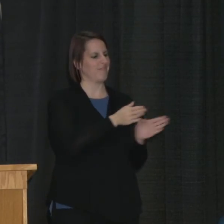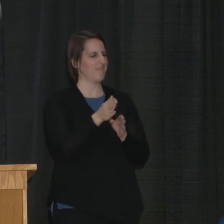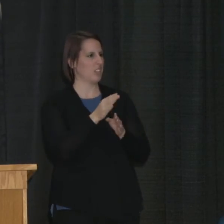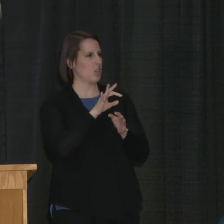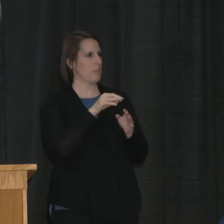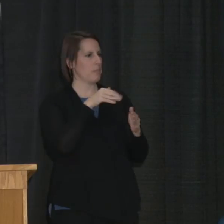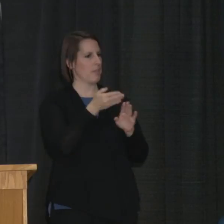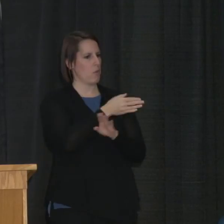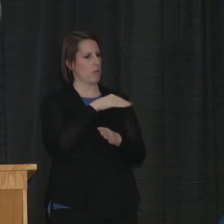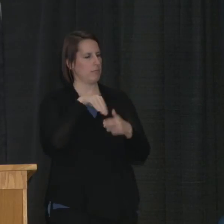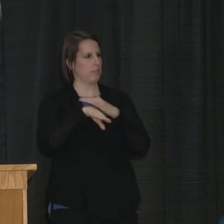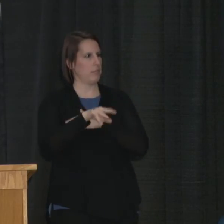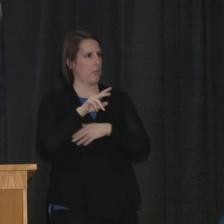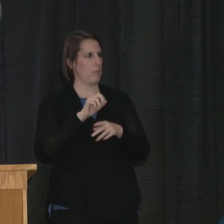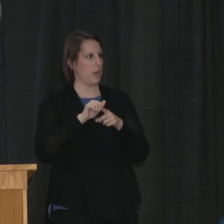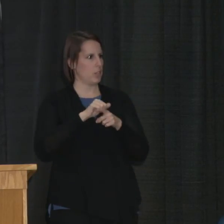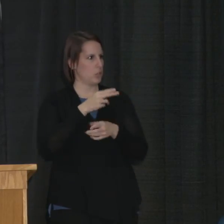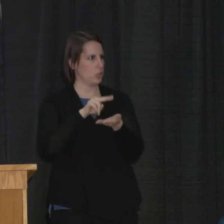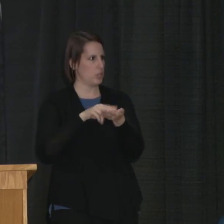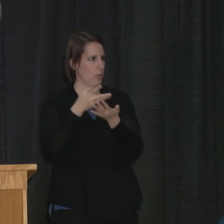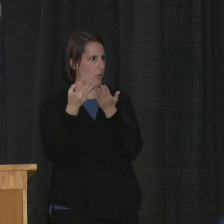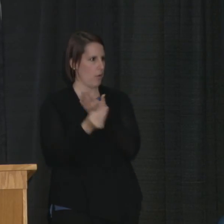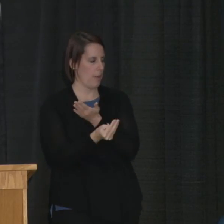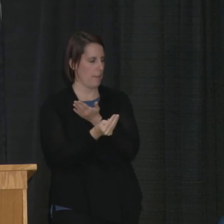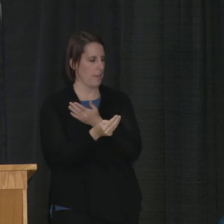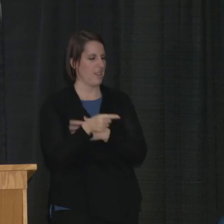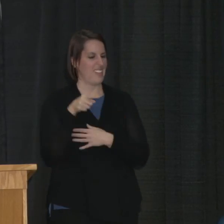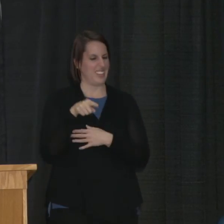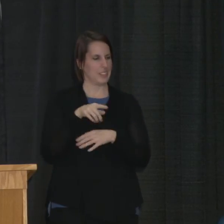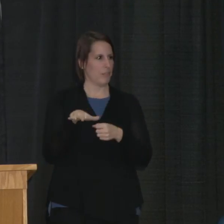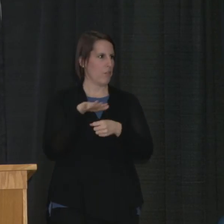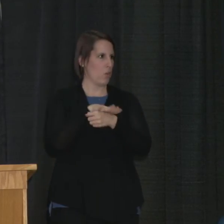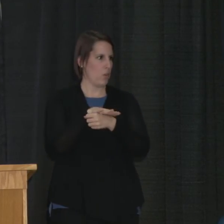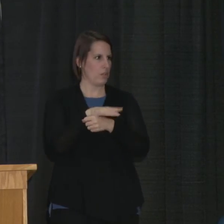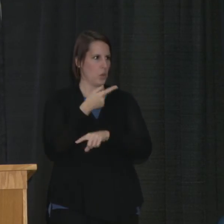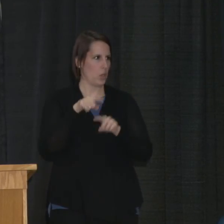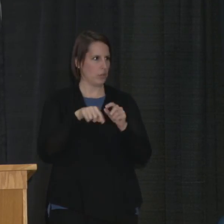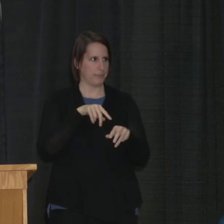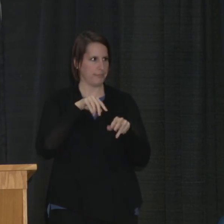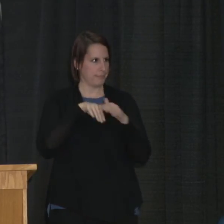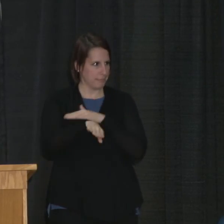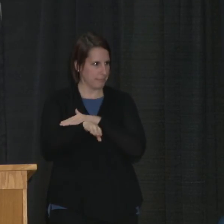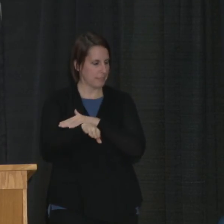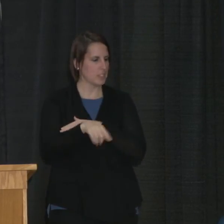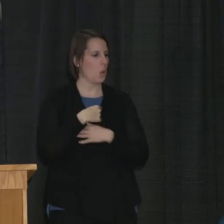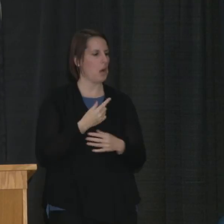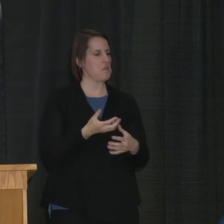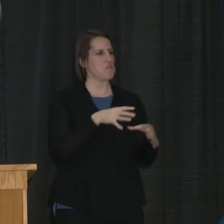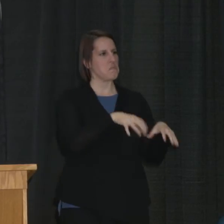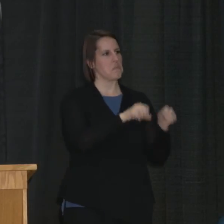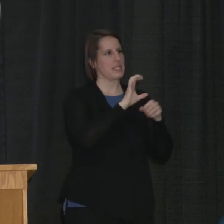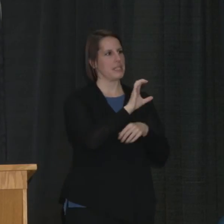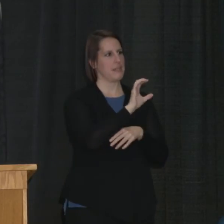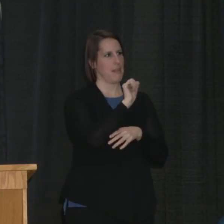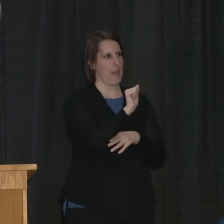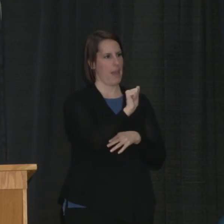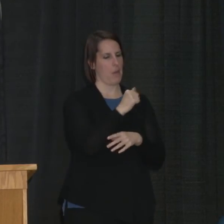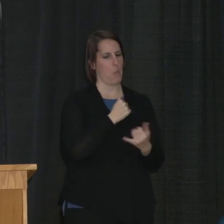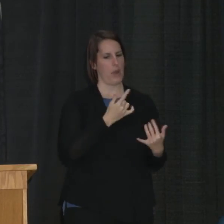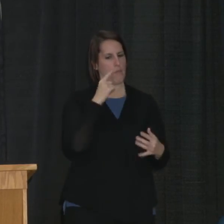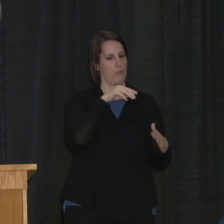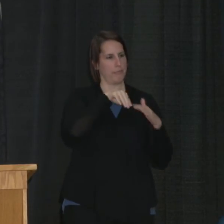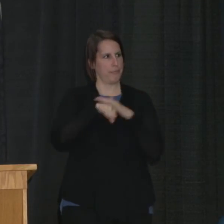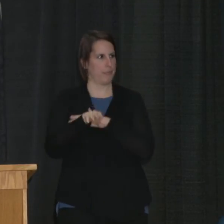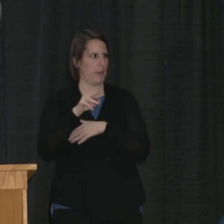was waitlisted for the PN program and took the CCA course while I waited for a nursing seat to become available. My name is Mary